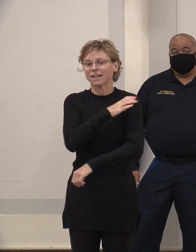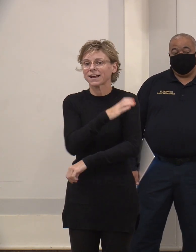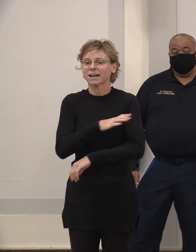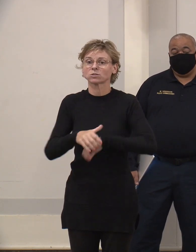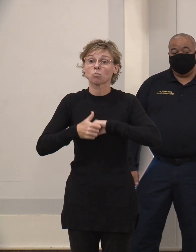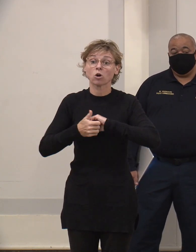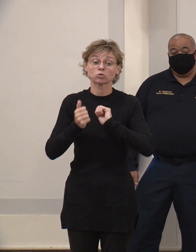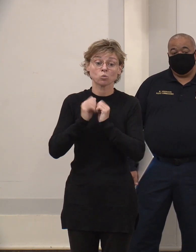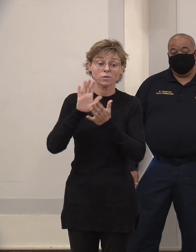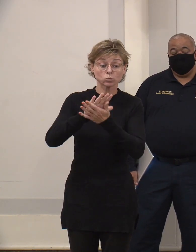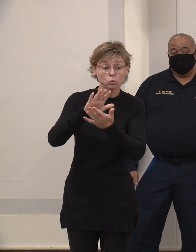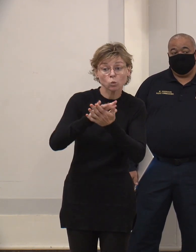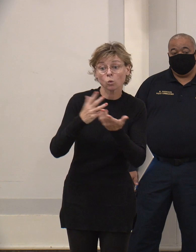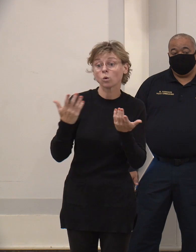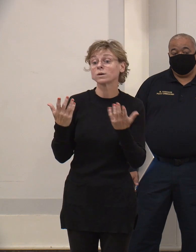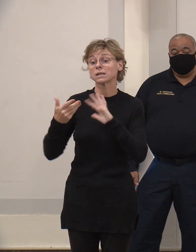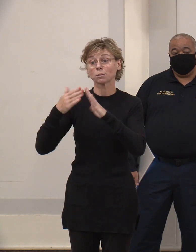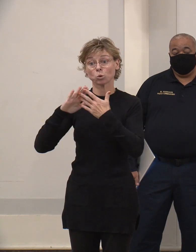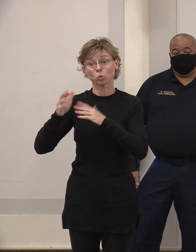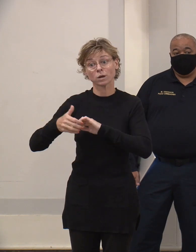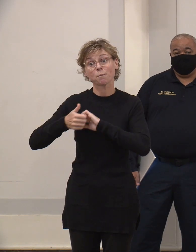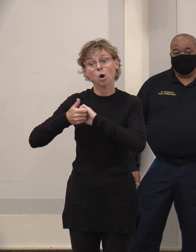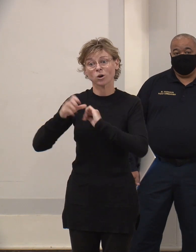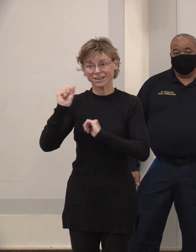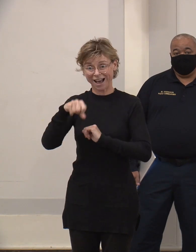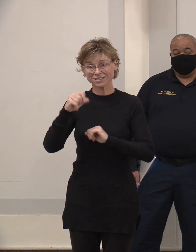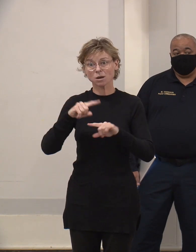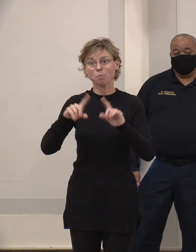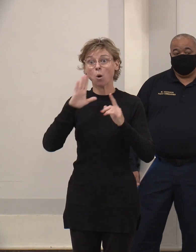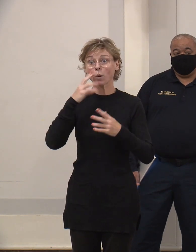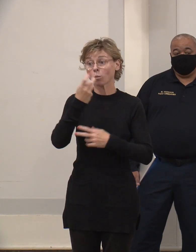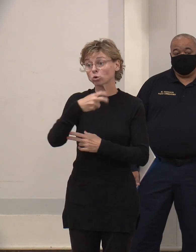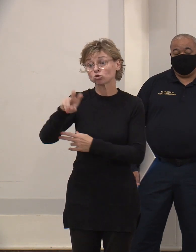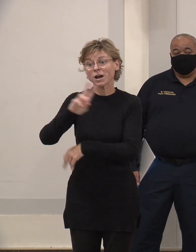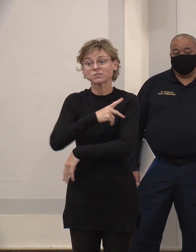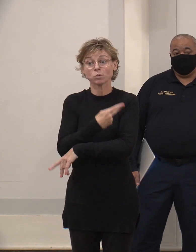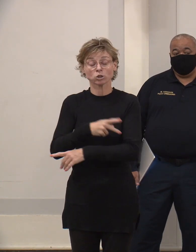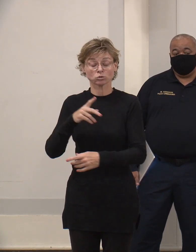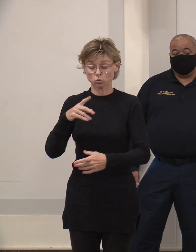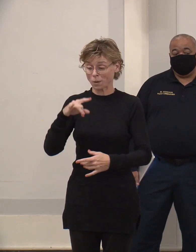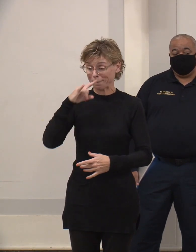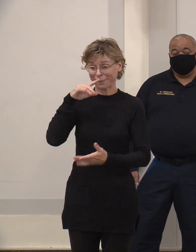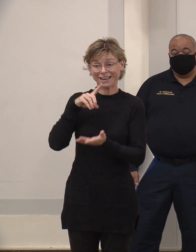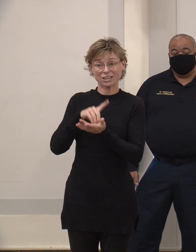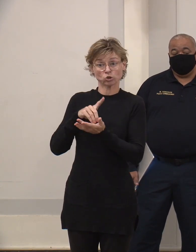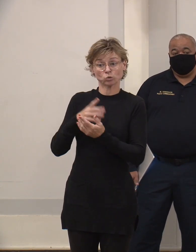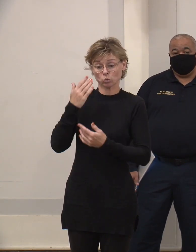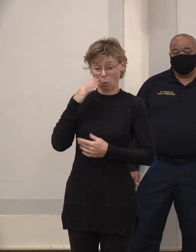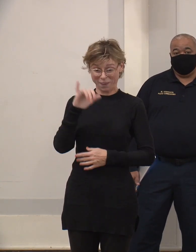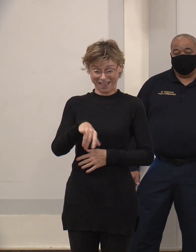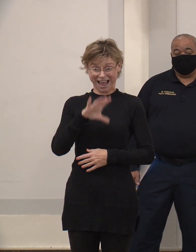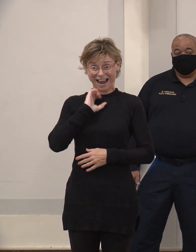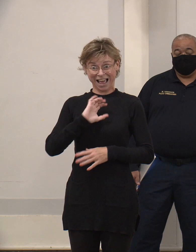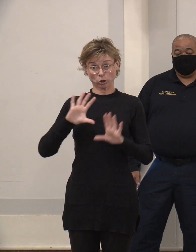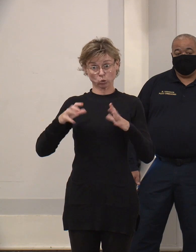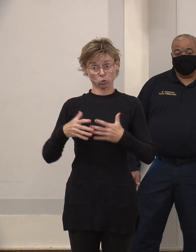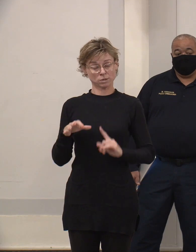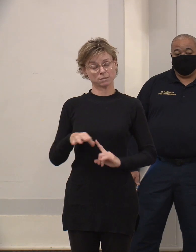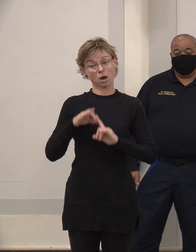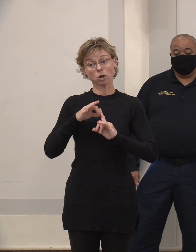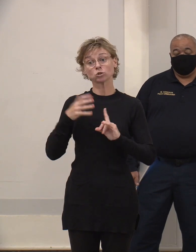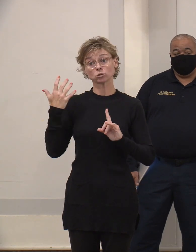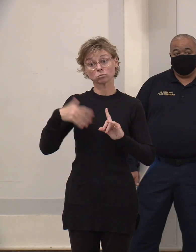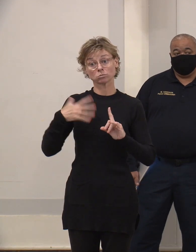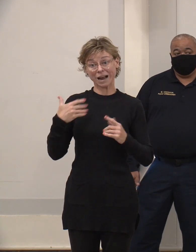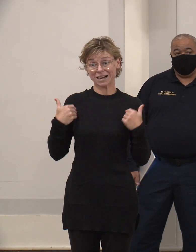other community partners, but we also will be transferring allocations to pediatricians. We know that this age group in particular, and certainly our